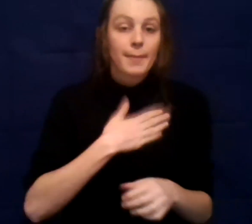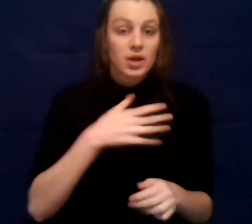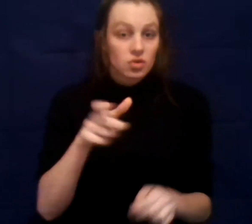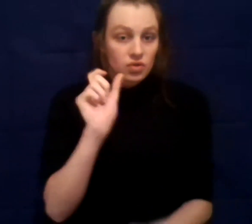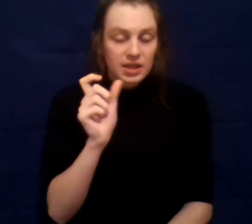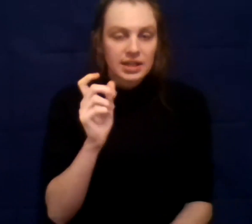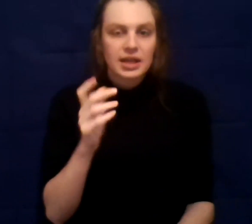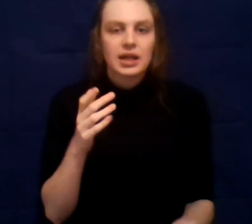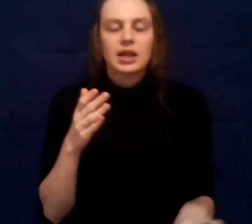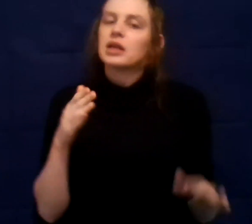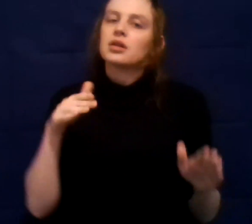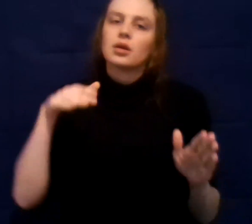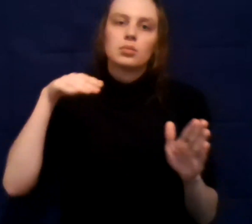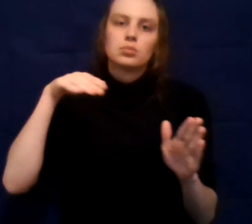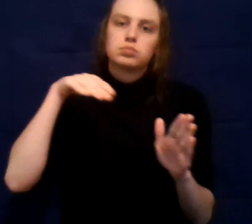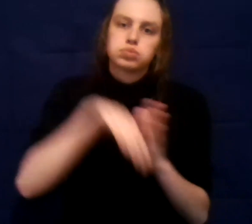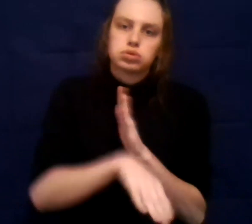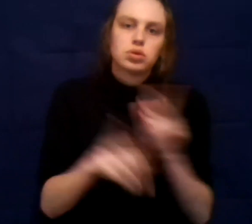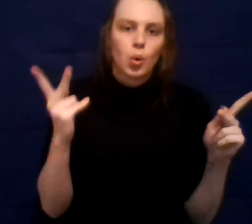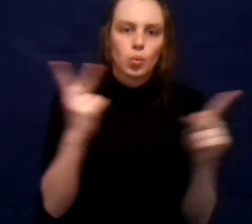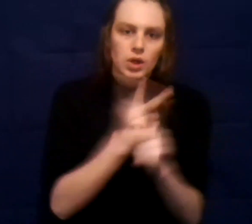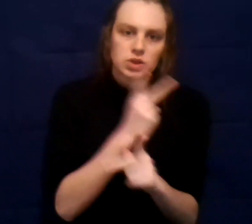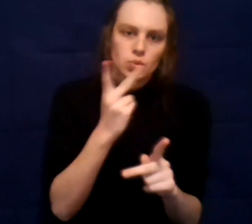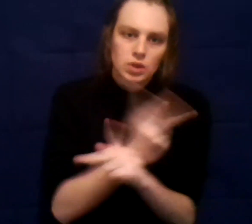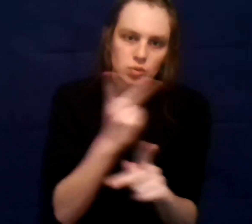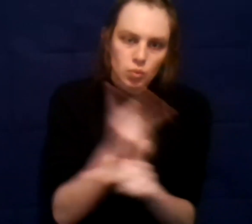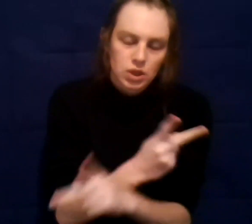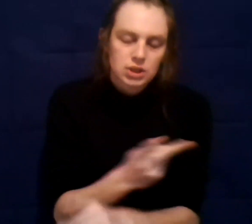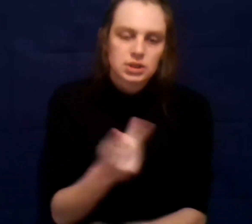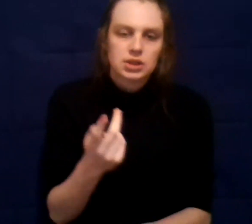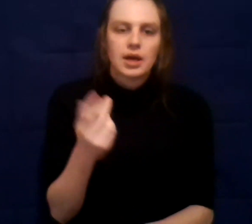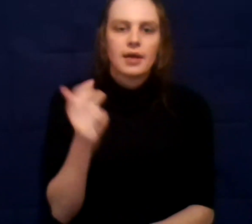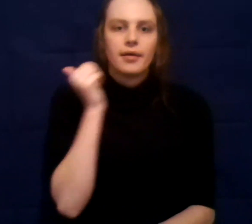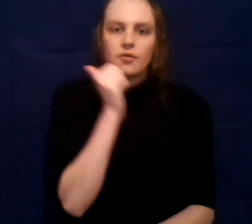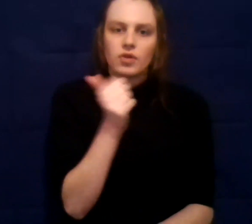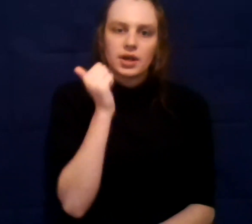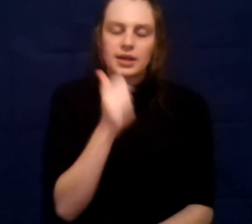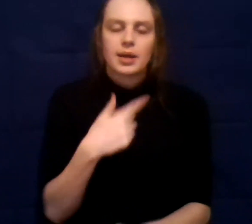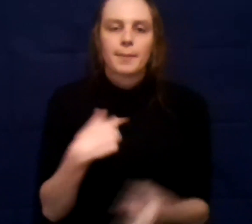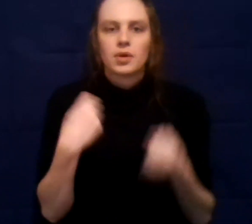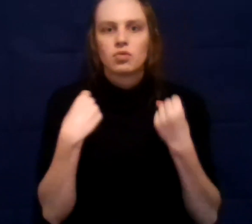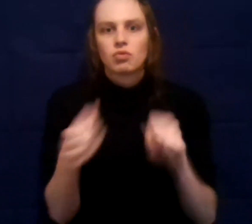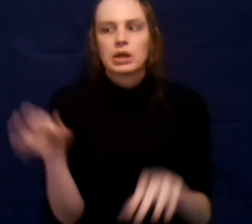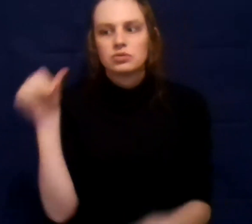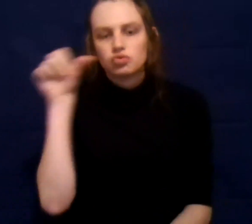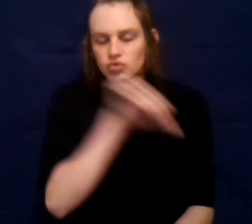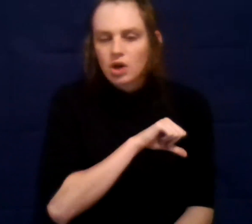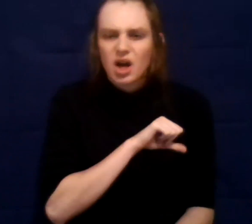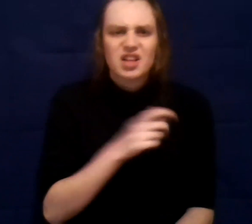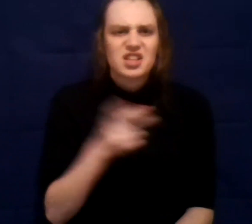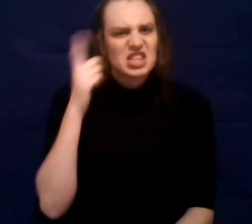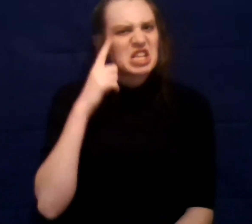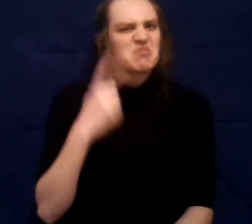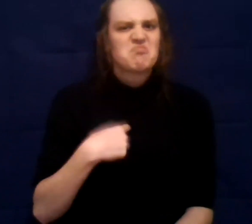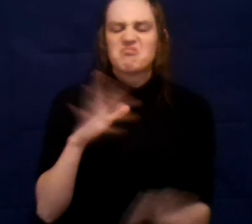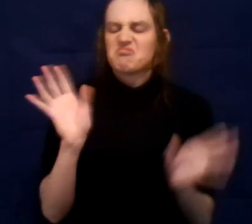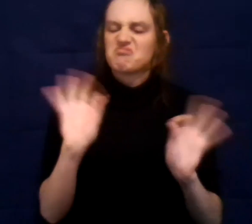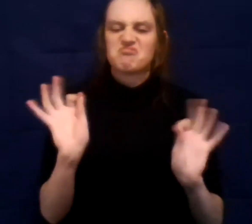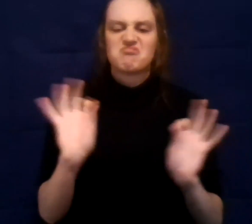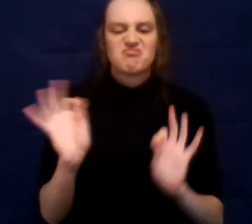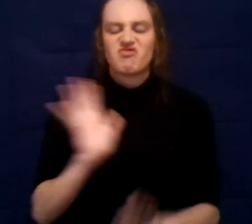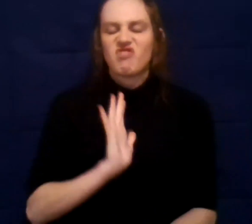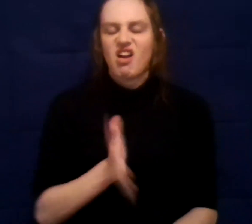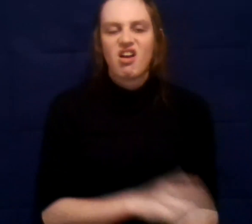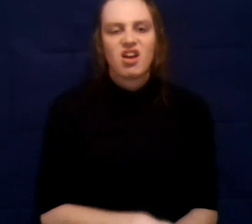worse. I was drunk driving every day, not having a problem with it. That was just like